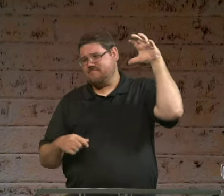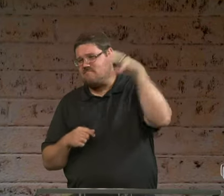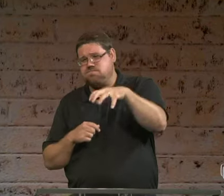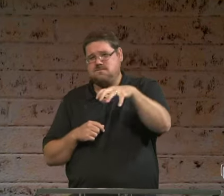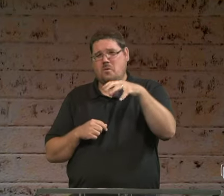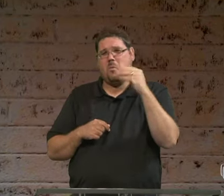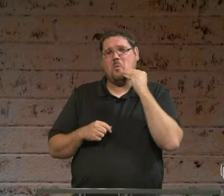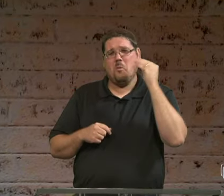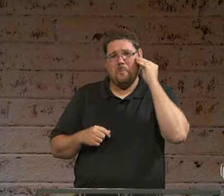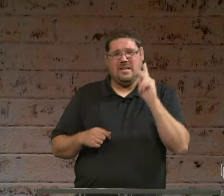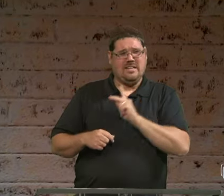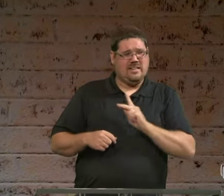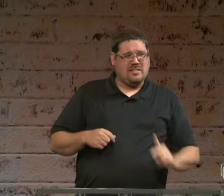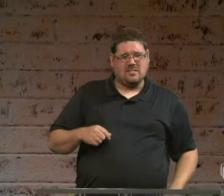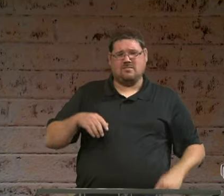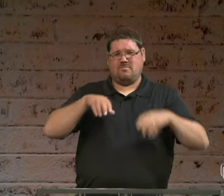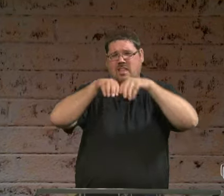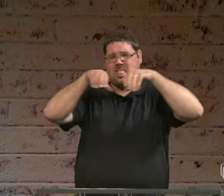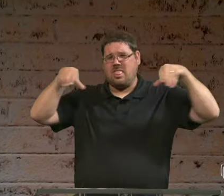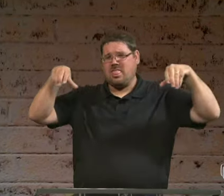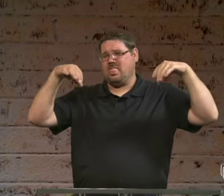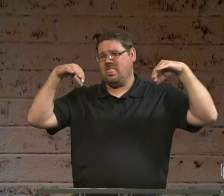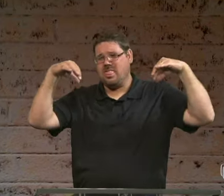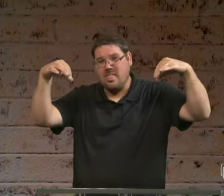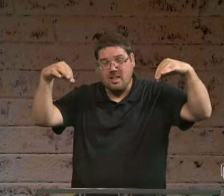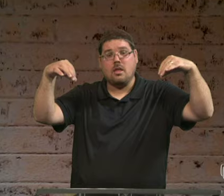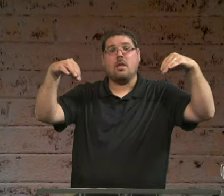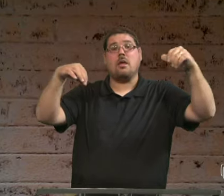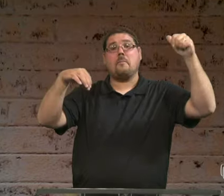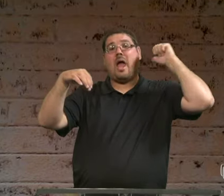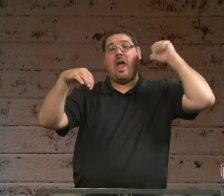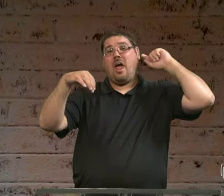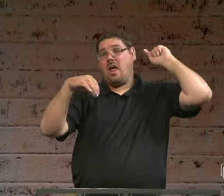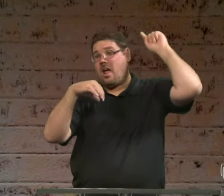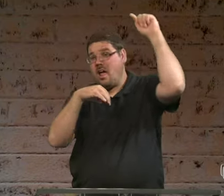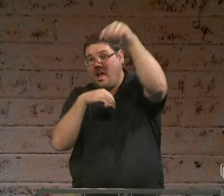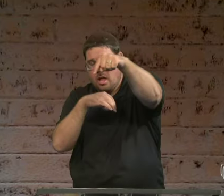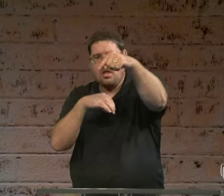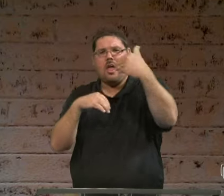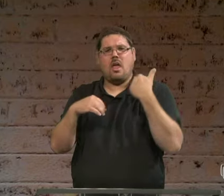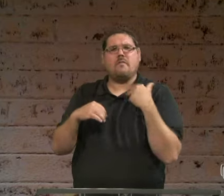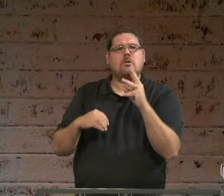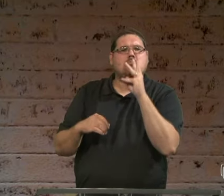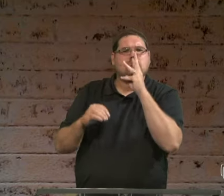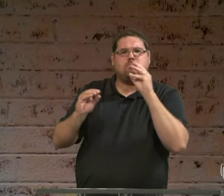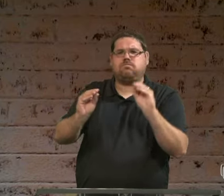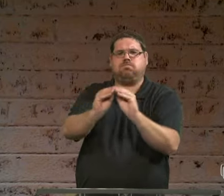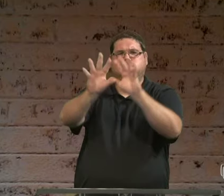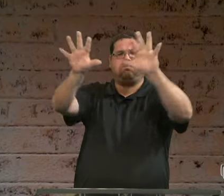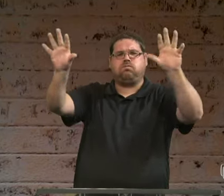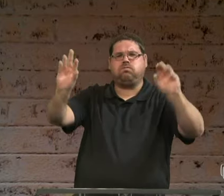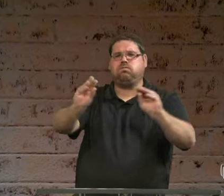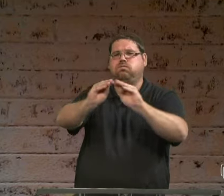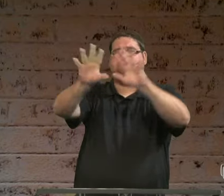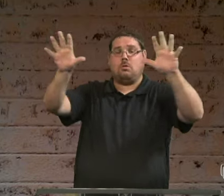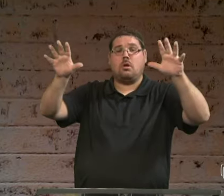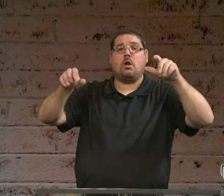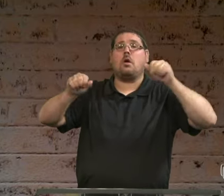It was a huge palace where the king lived, and in the back of the